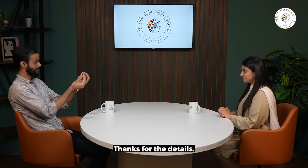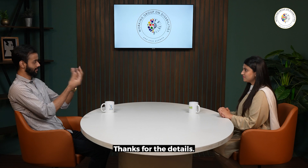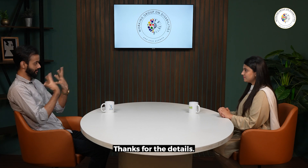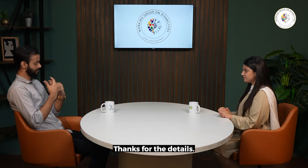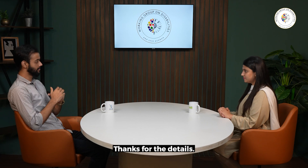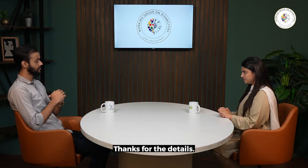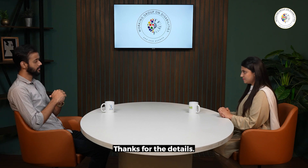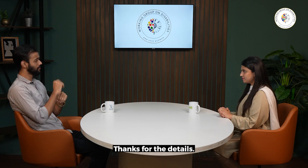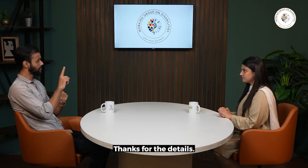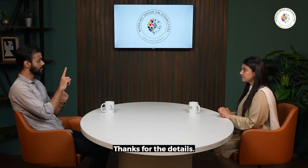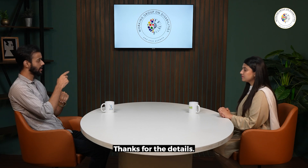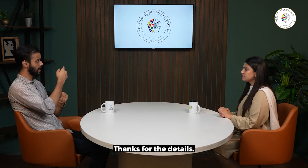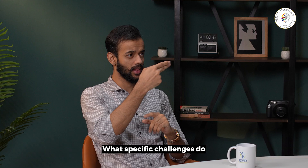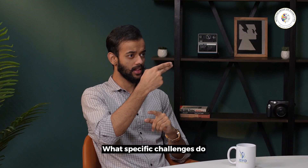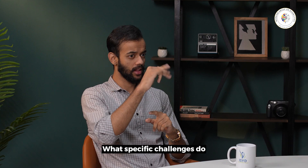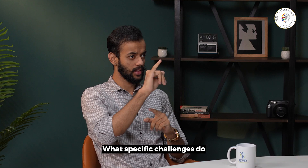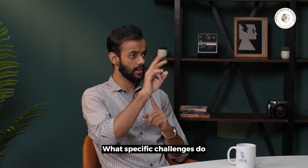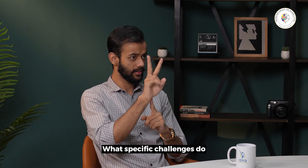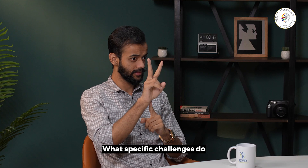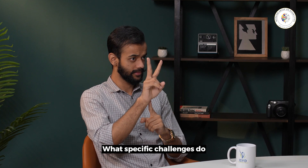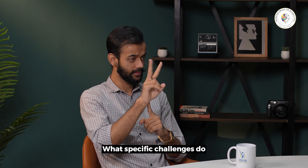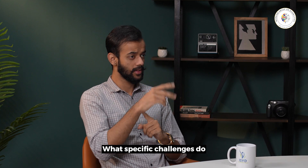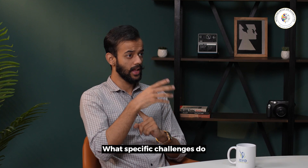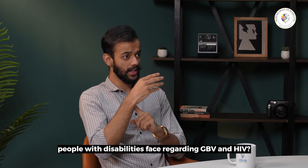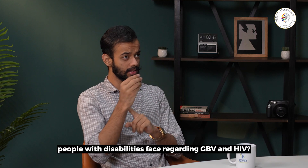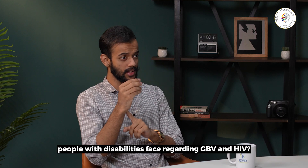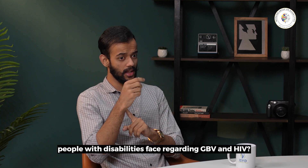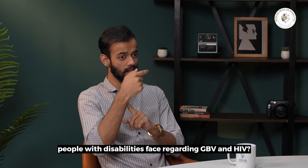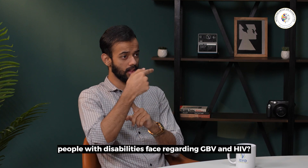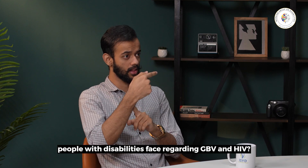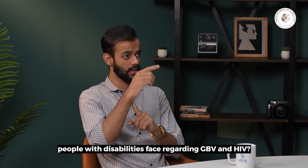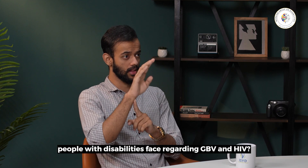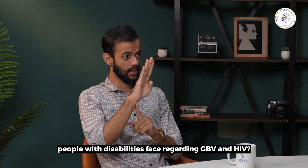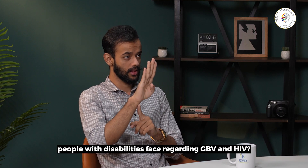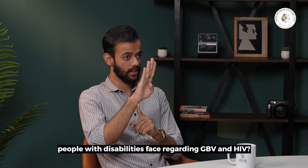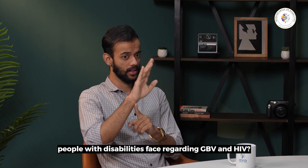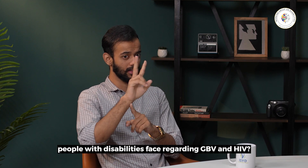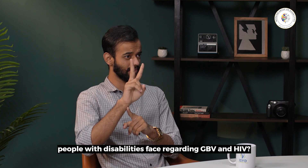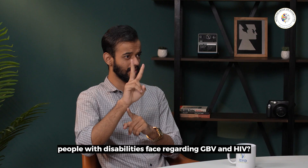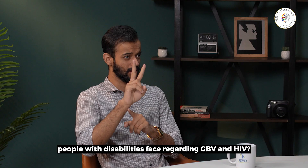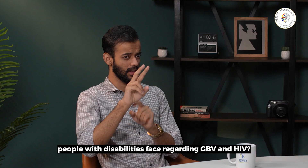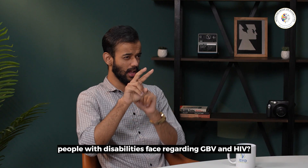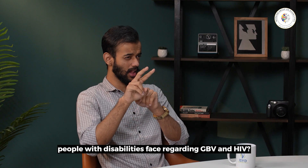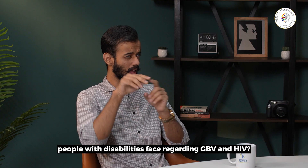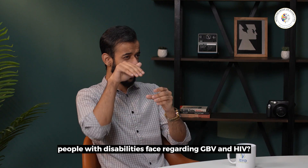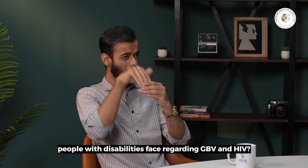Thanks for the details. What specific challenges do people with disabilities face regarding GBV and HIV?